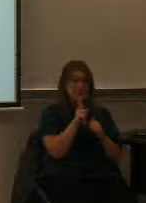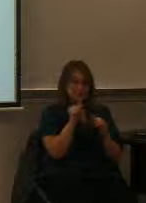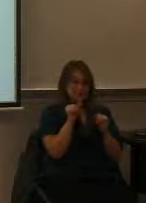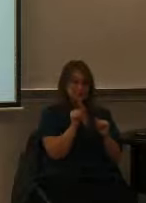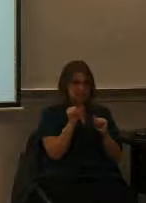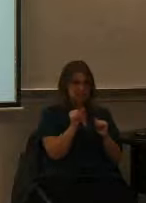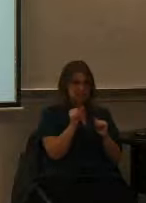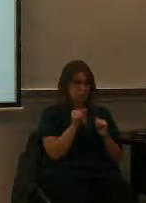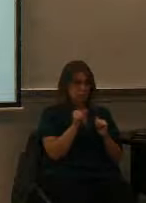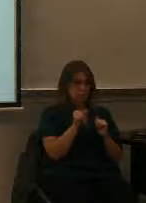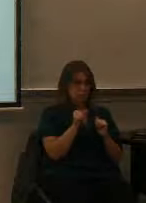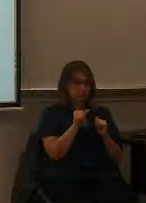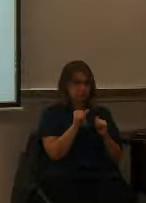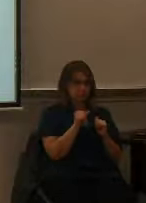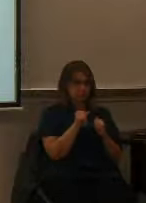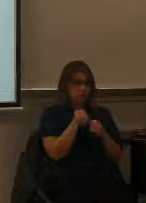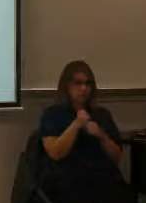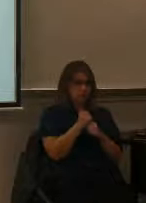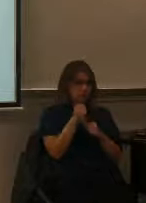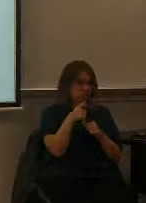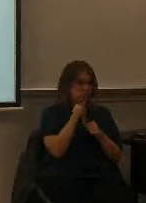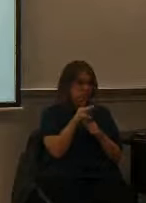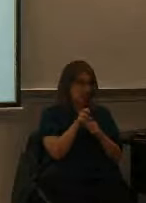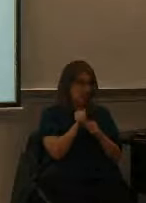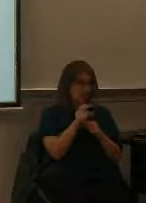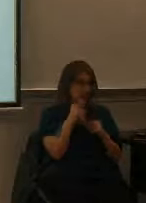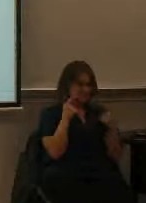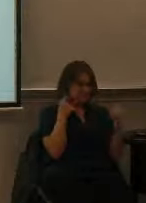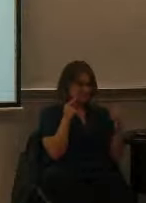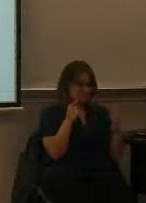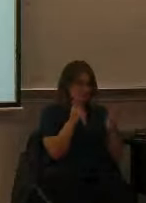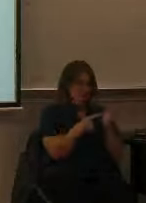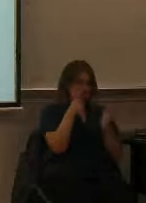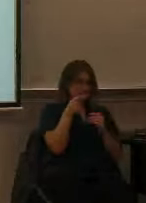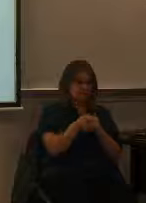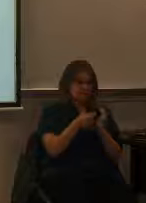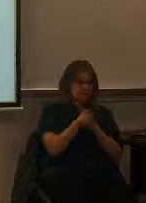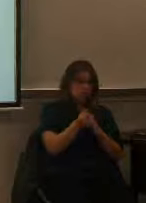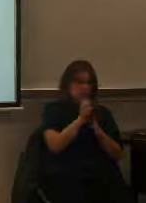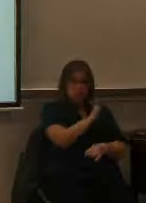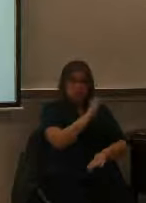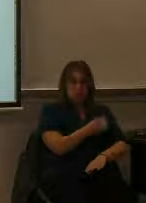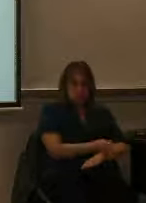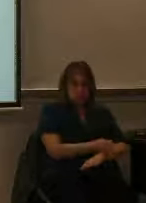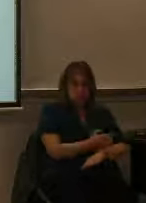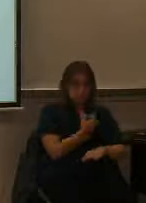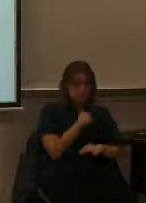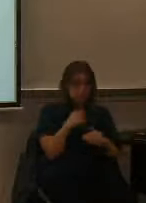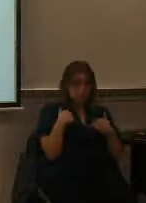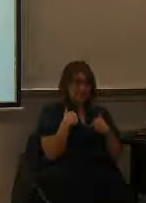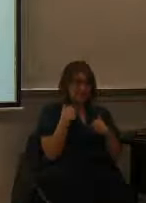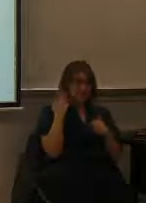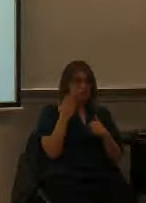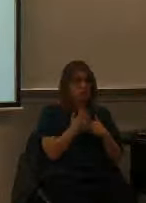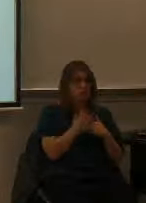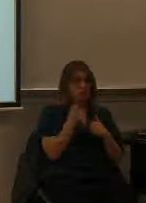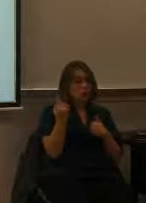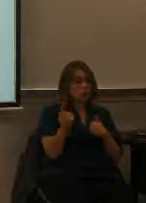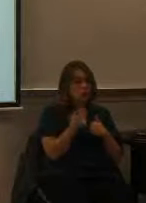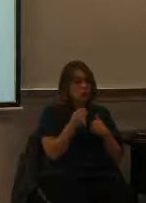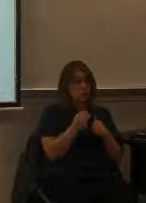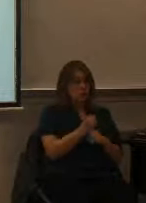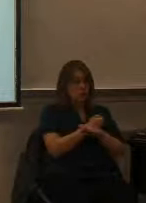to get by that produces these spines. And sometimes, because these cost energy, the species will actually